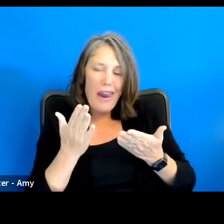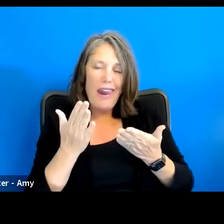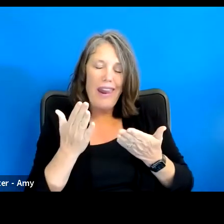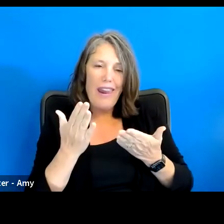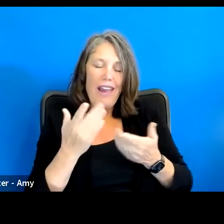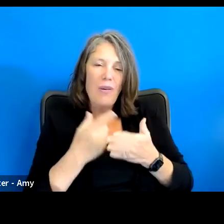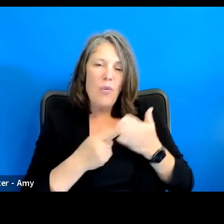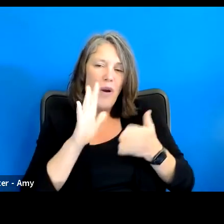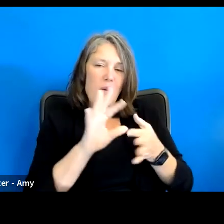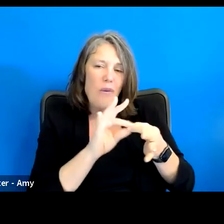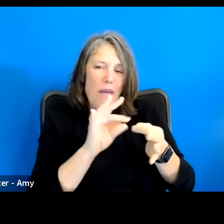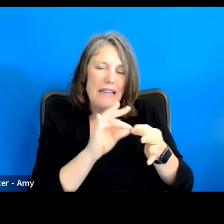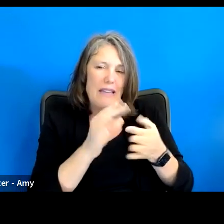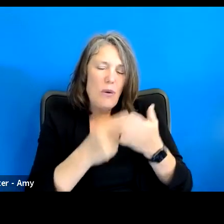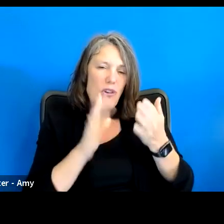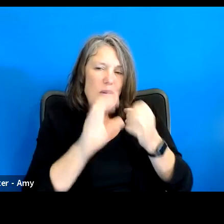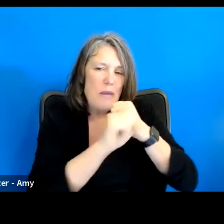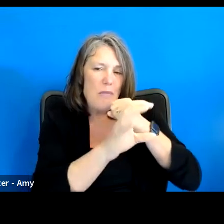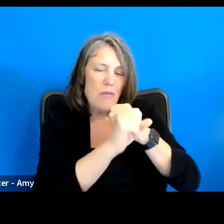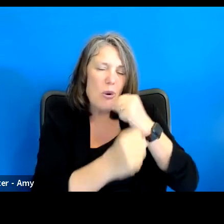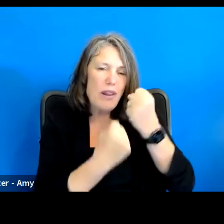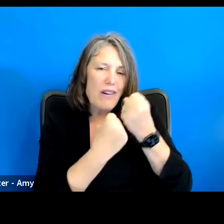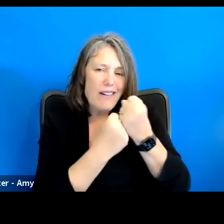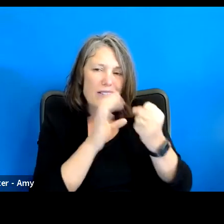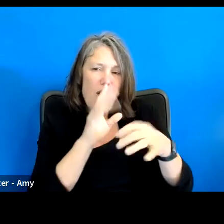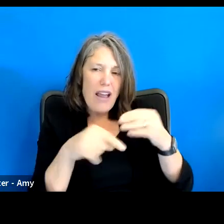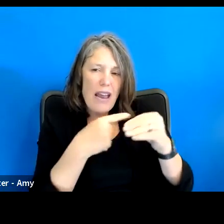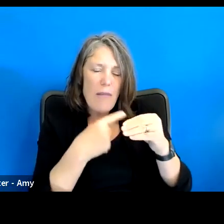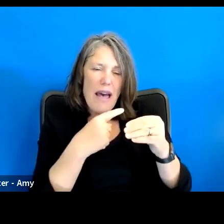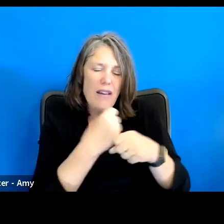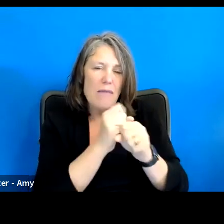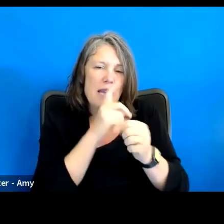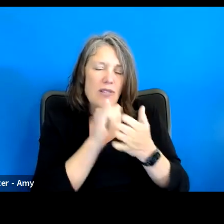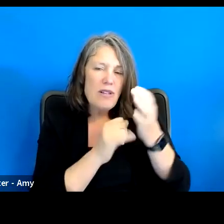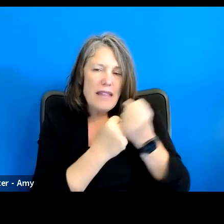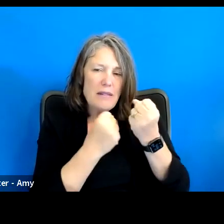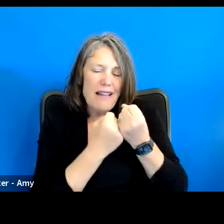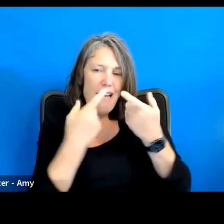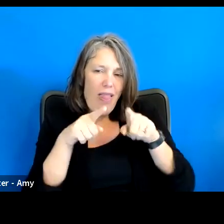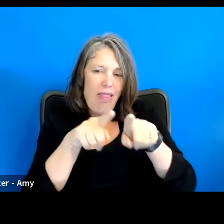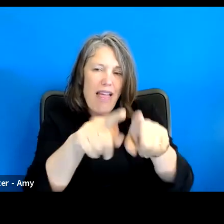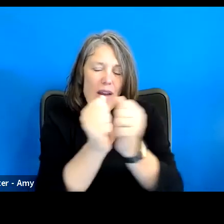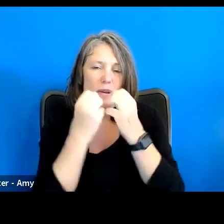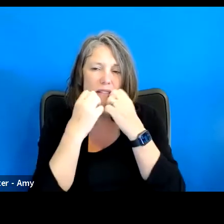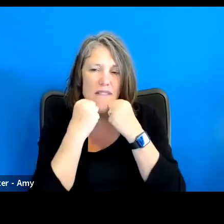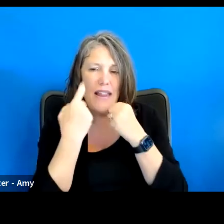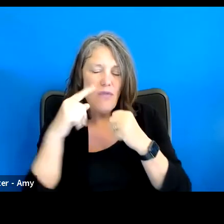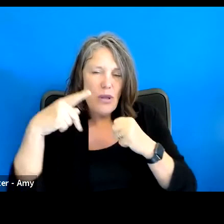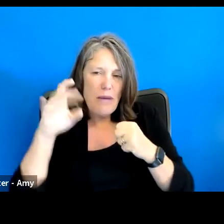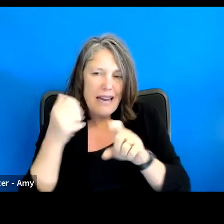you would be promoting or talking about, and making sure that the sponsorships align with the values of the